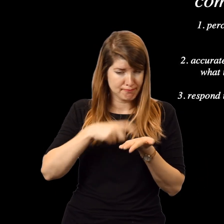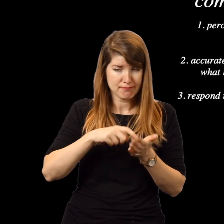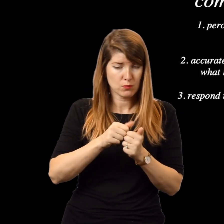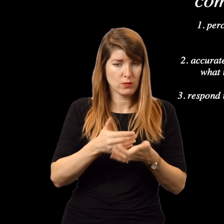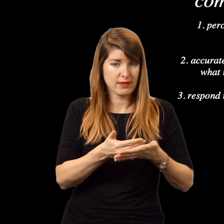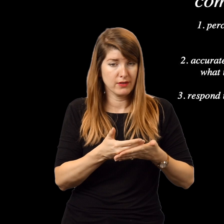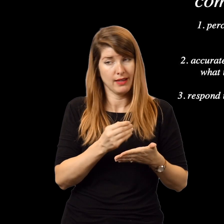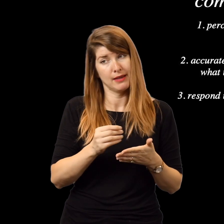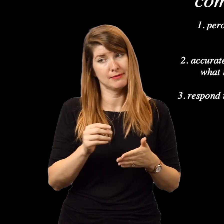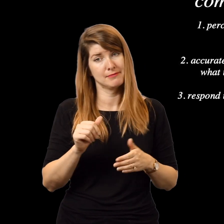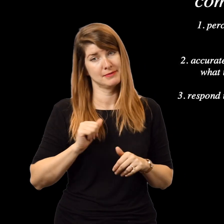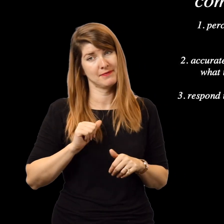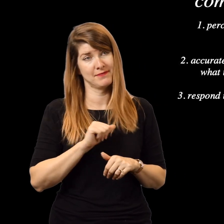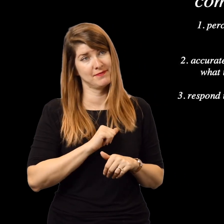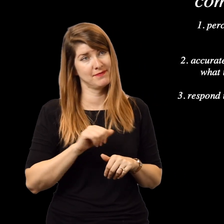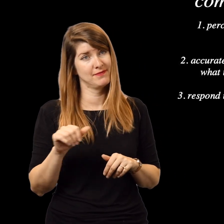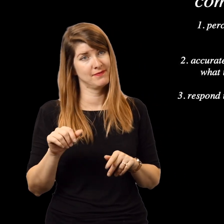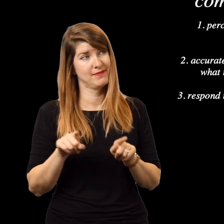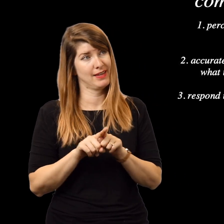and with us as